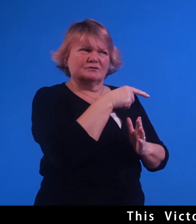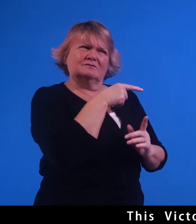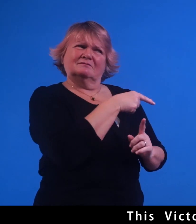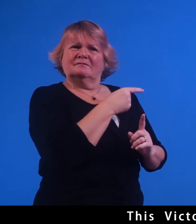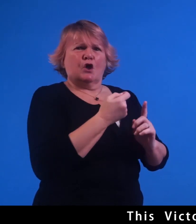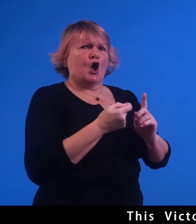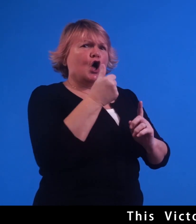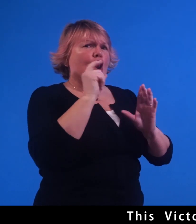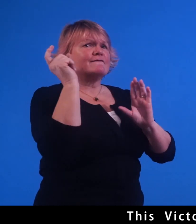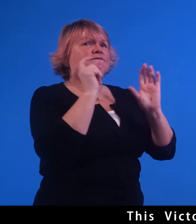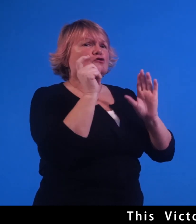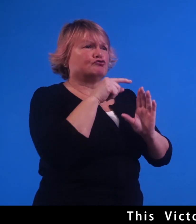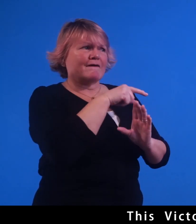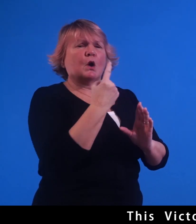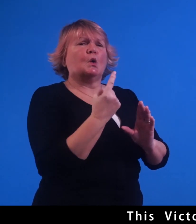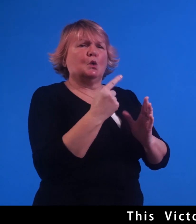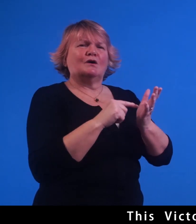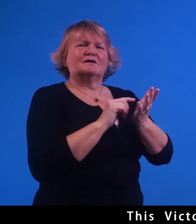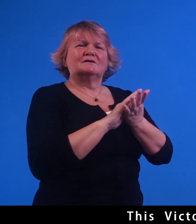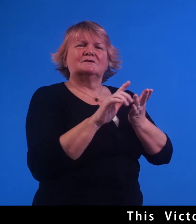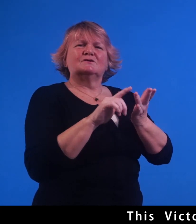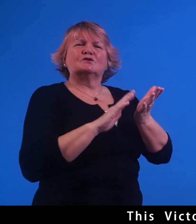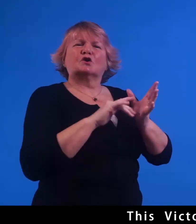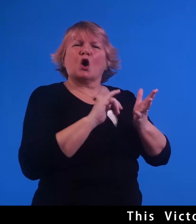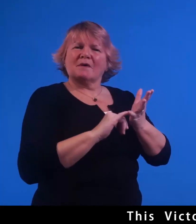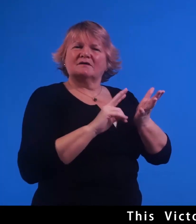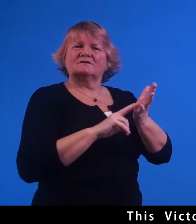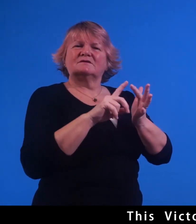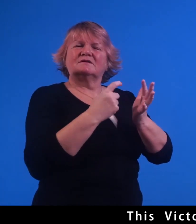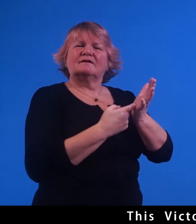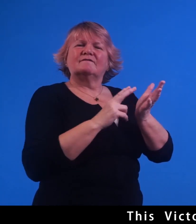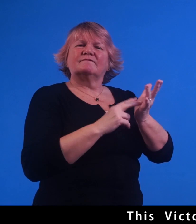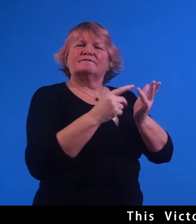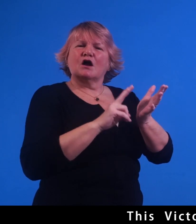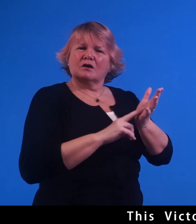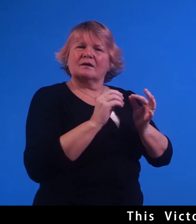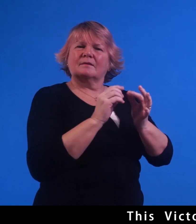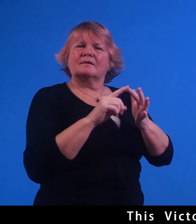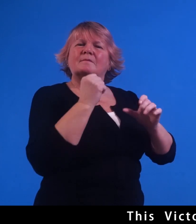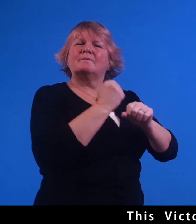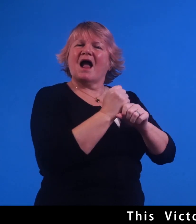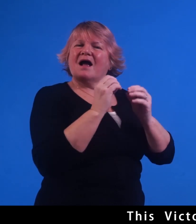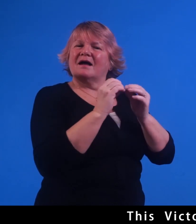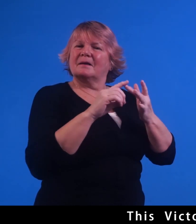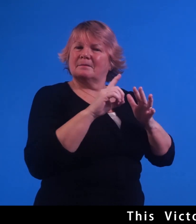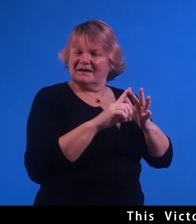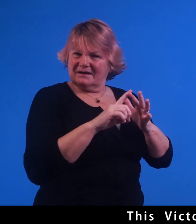This Victorian image is by early photographer Thomas Vernon Begbie